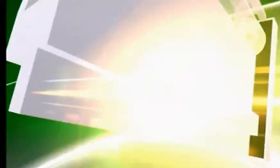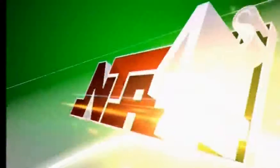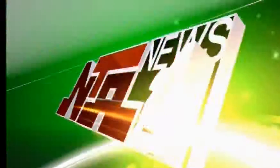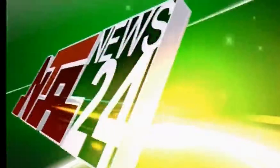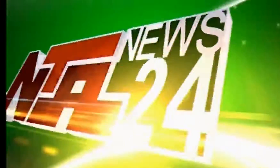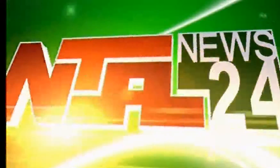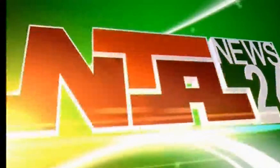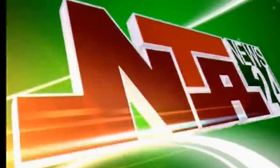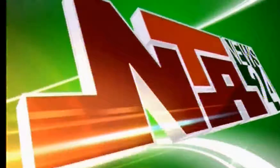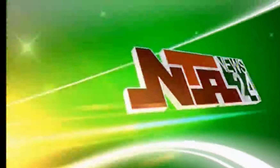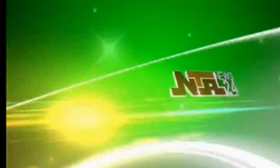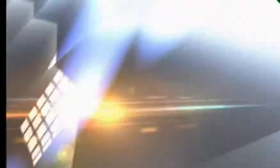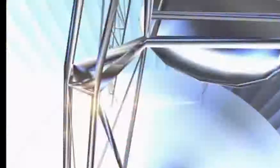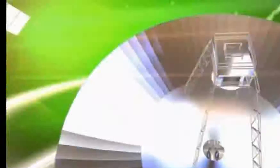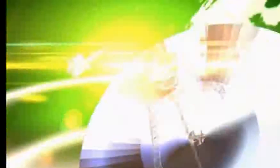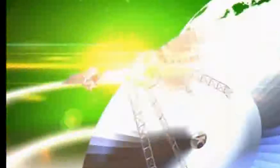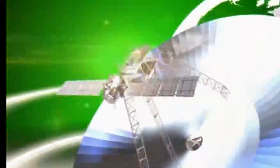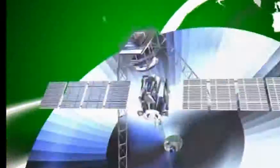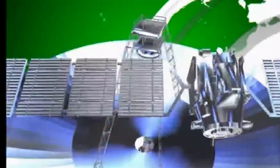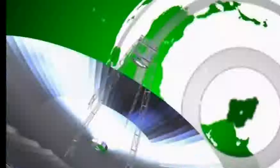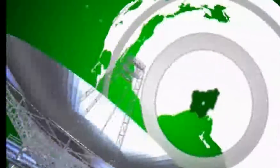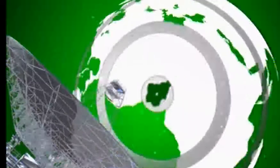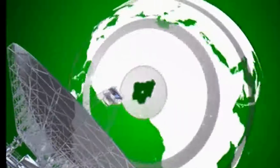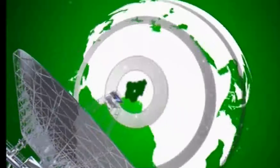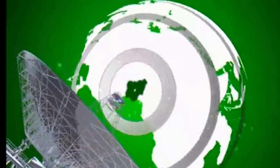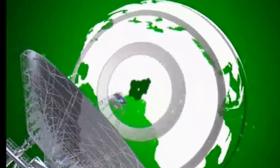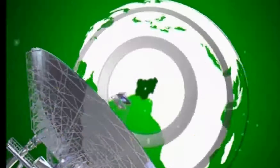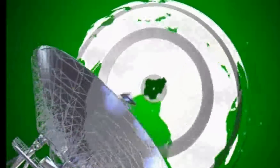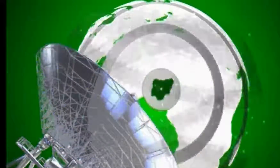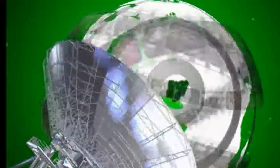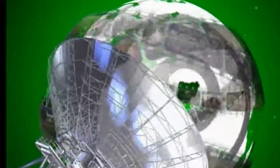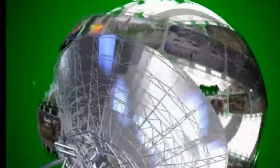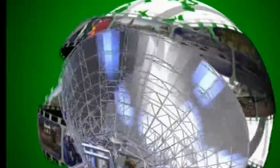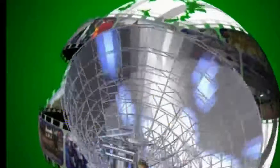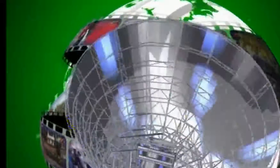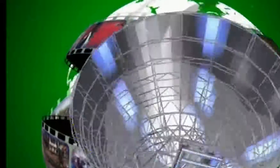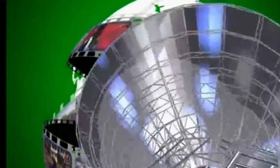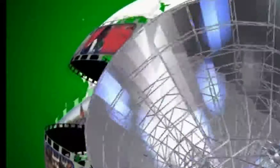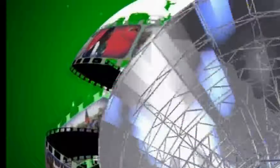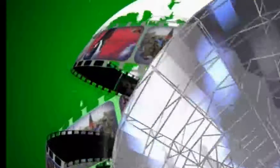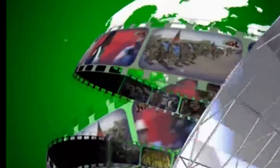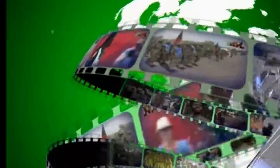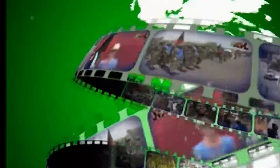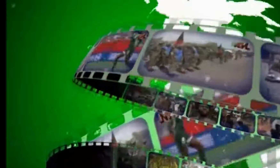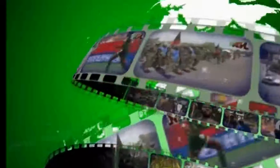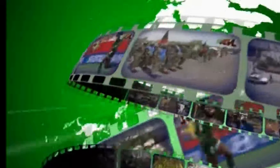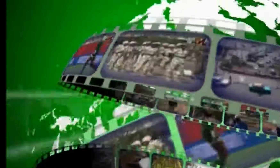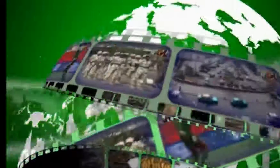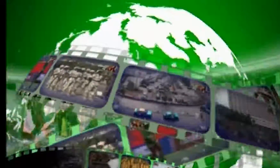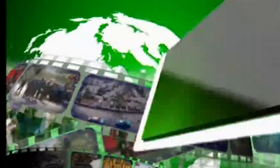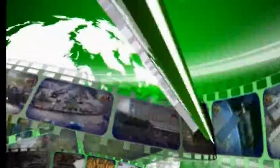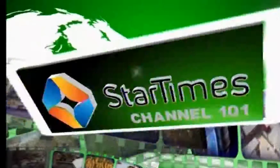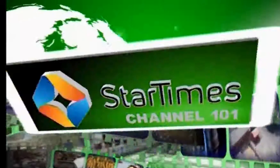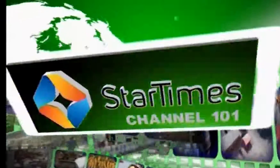This is NTA News 24 broadcasting from Abuja. You can watch us anywhere, anytime on the following